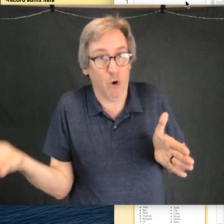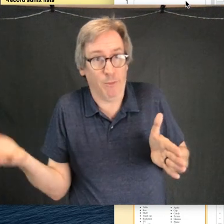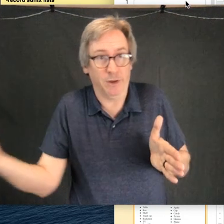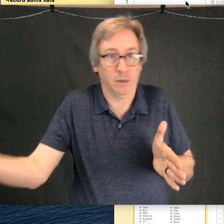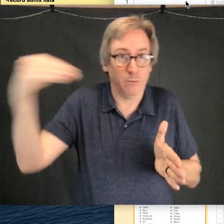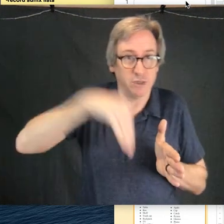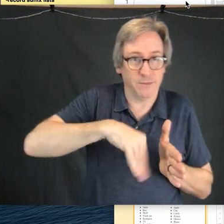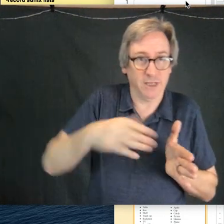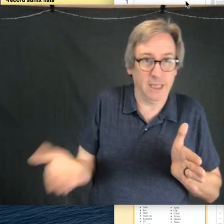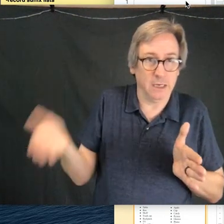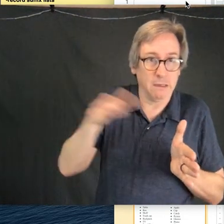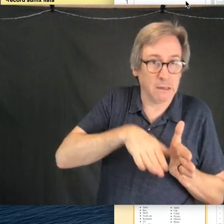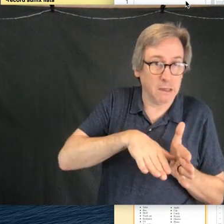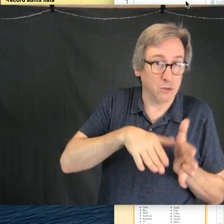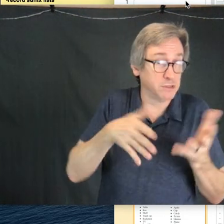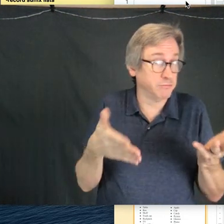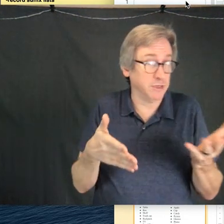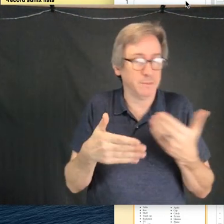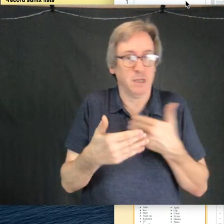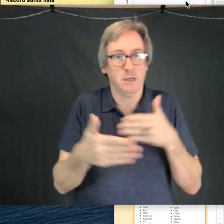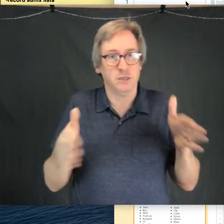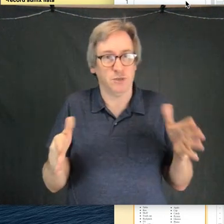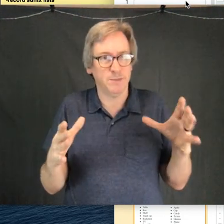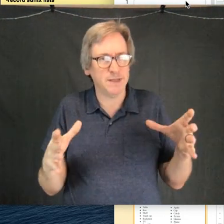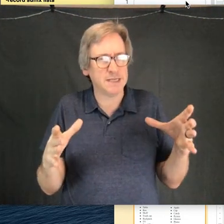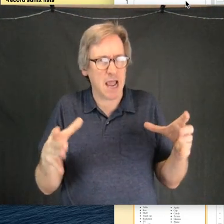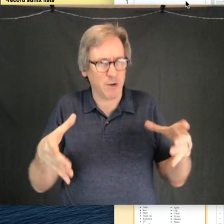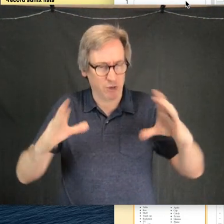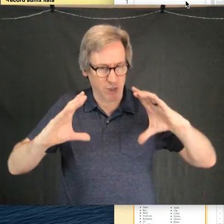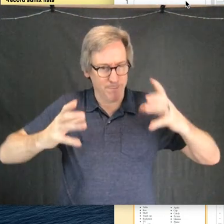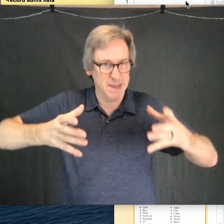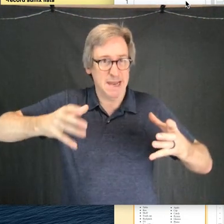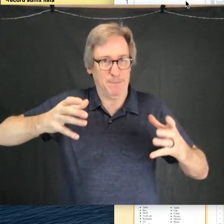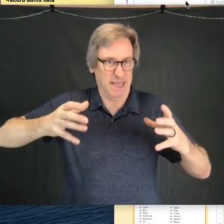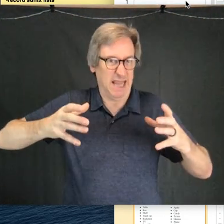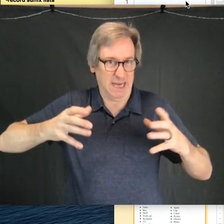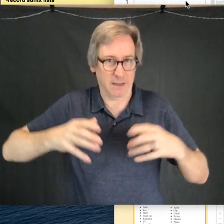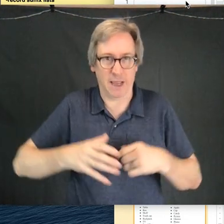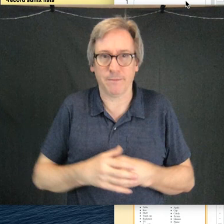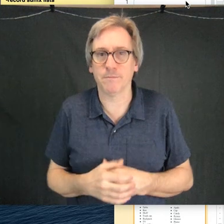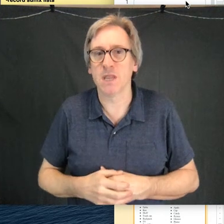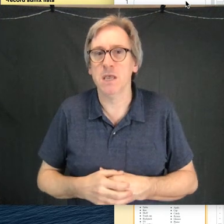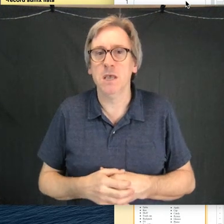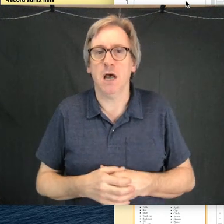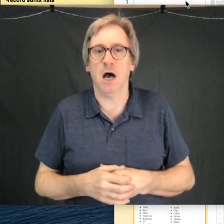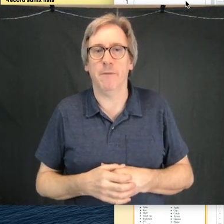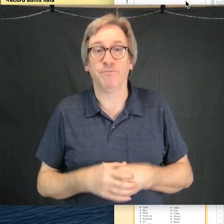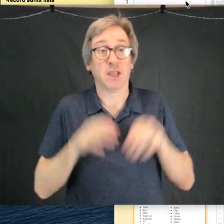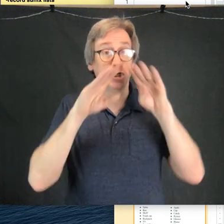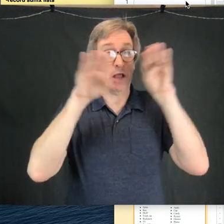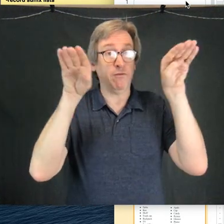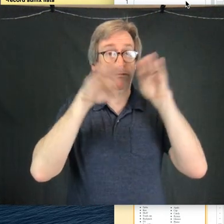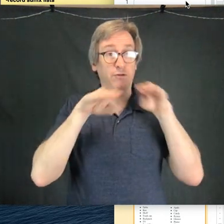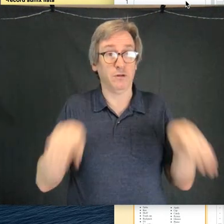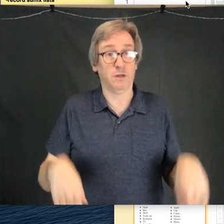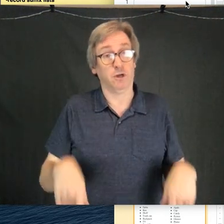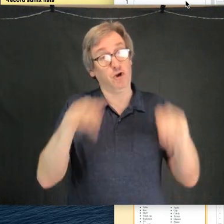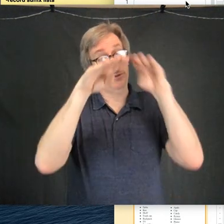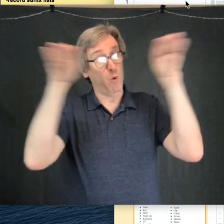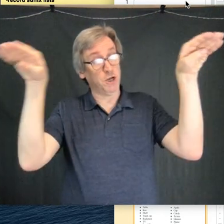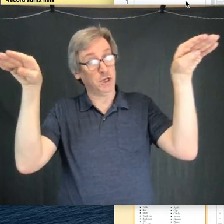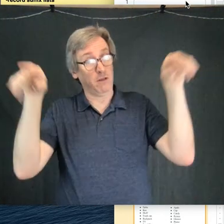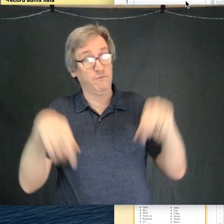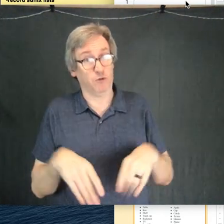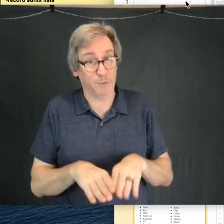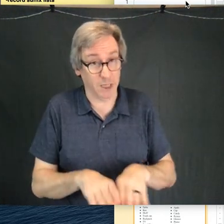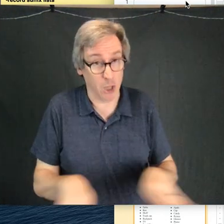way, open, put something in, close. So it depends on how you're going to manipulate that. Shelf, could